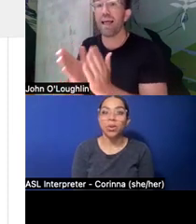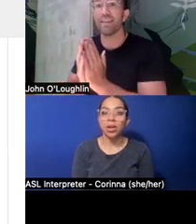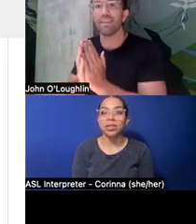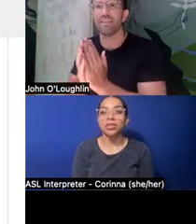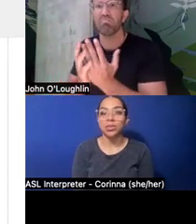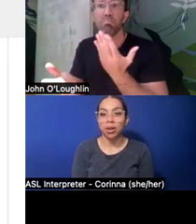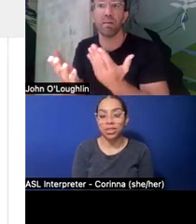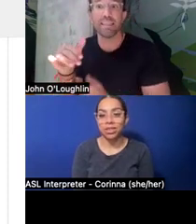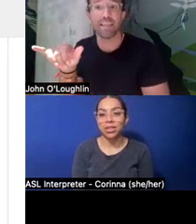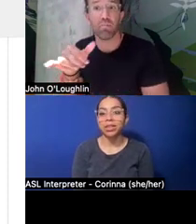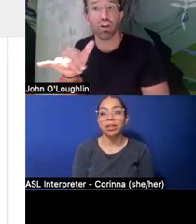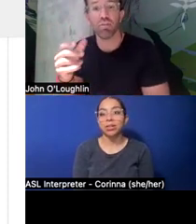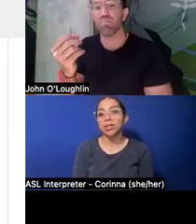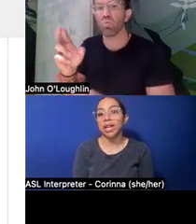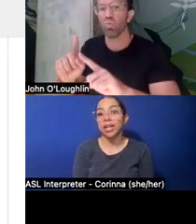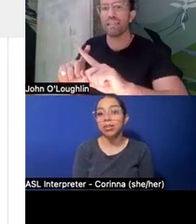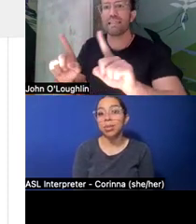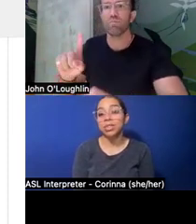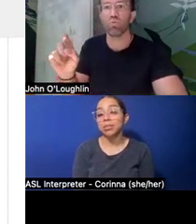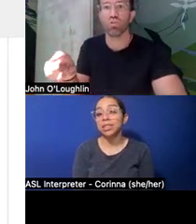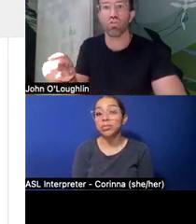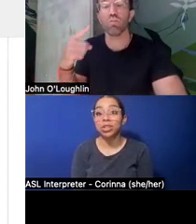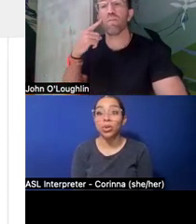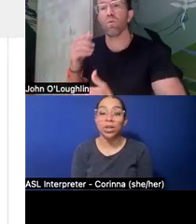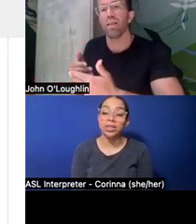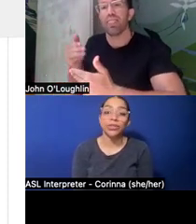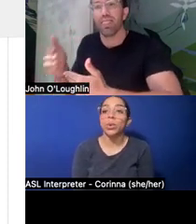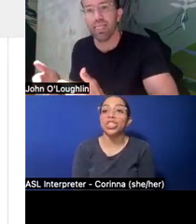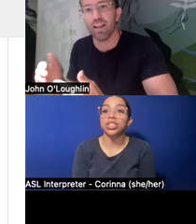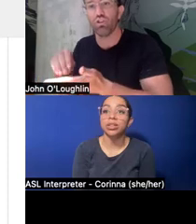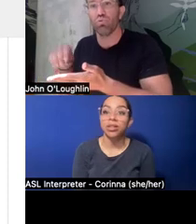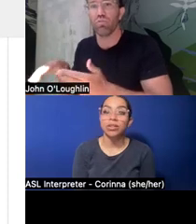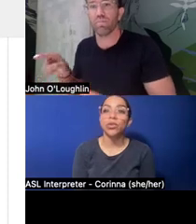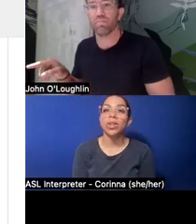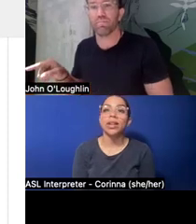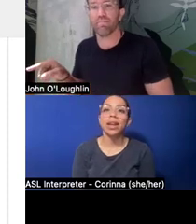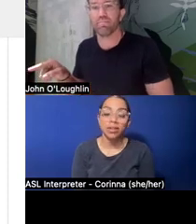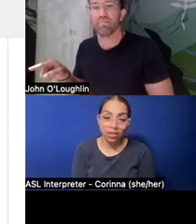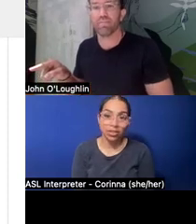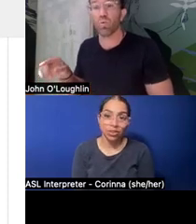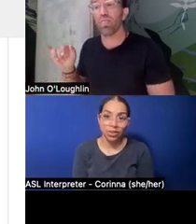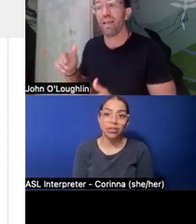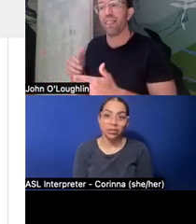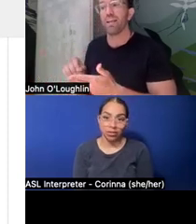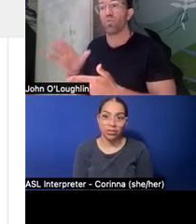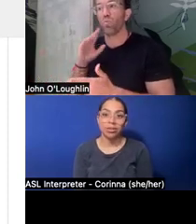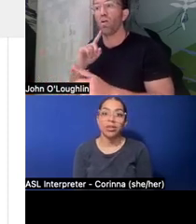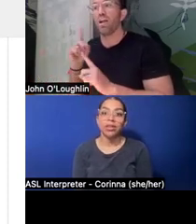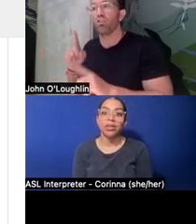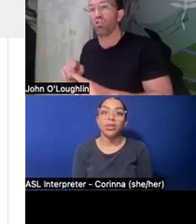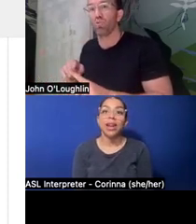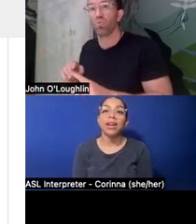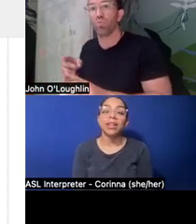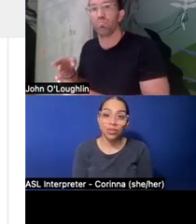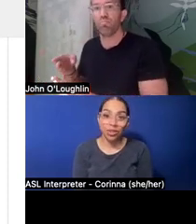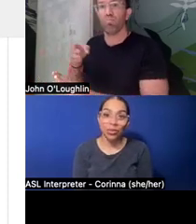would go on to commenting or signing maybe something similar or a different question for the next student.